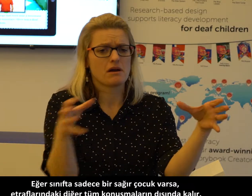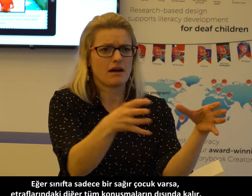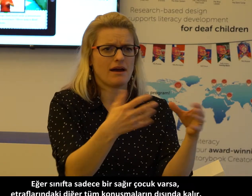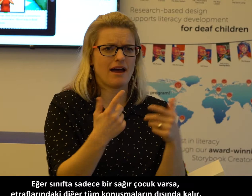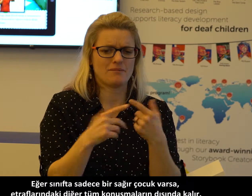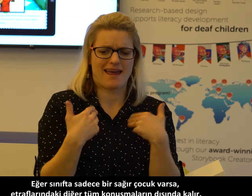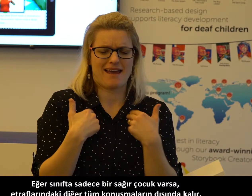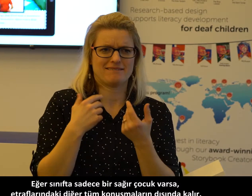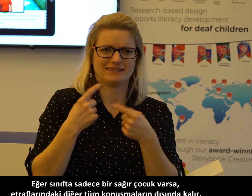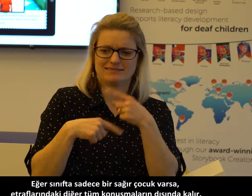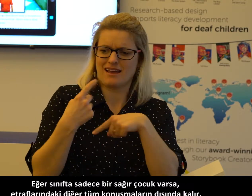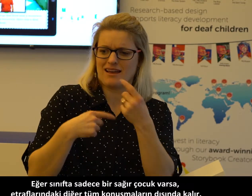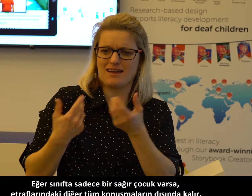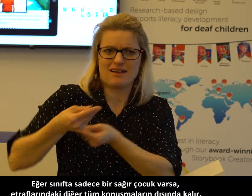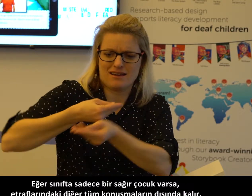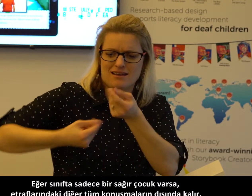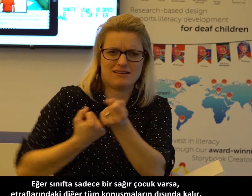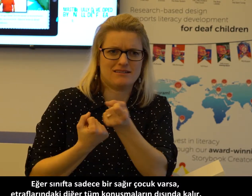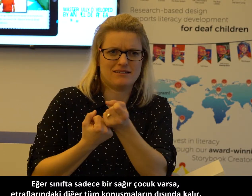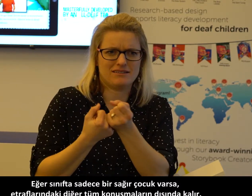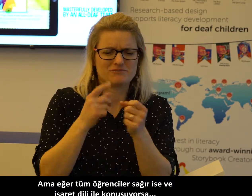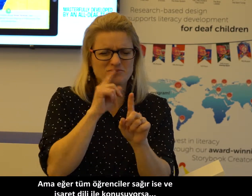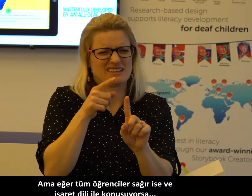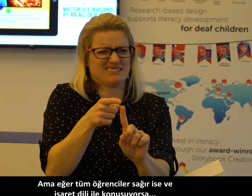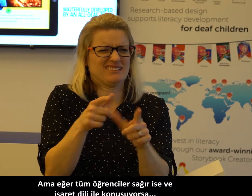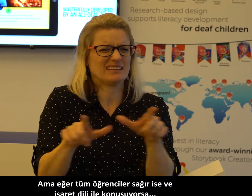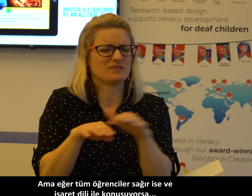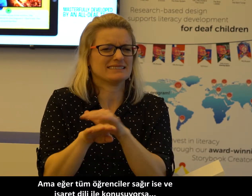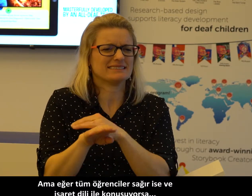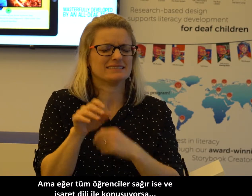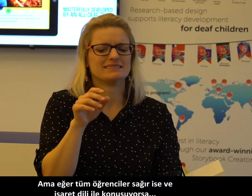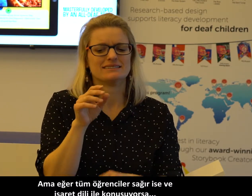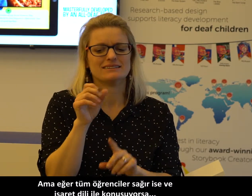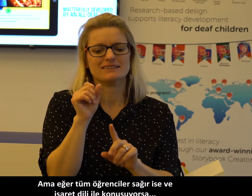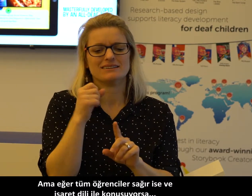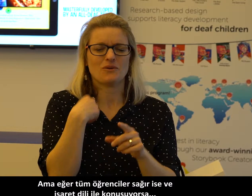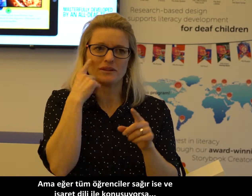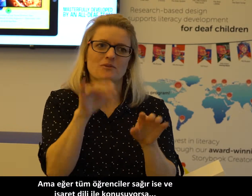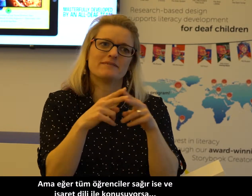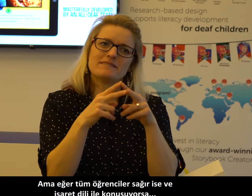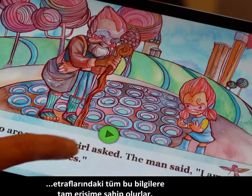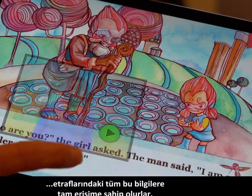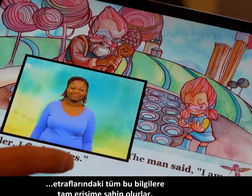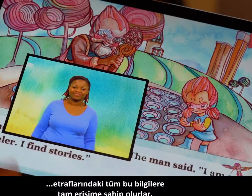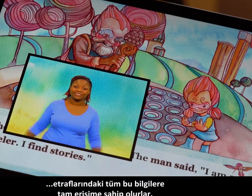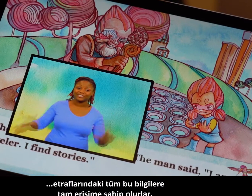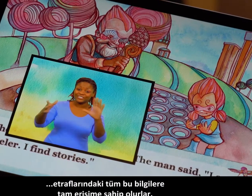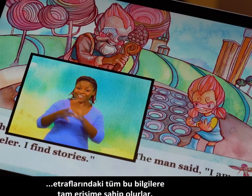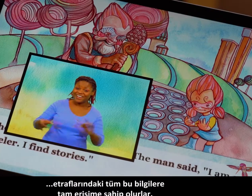other conversations that are happening in the room around them. If all of the students are deaf and all are signing, then they have full access to all of